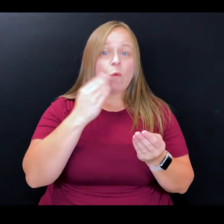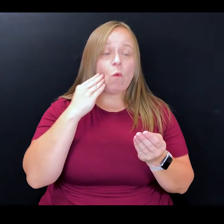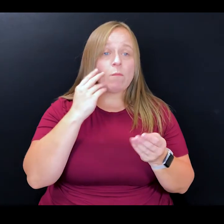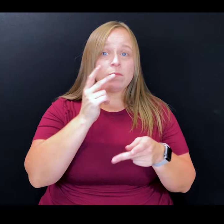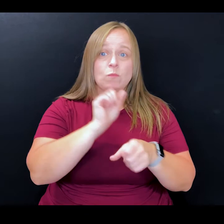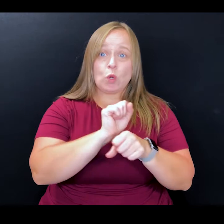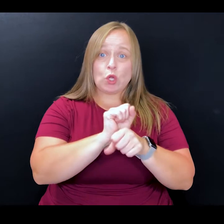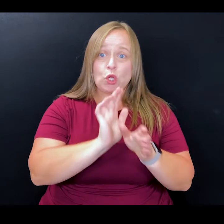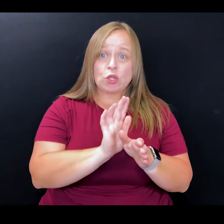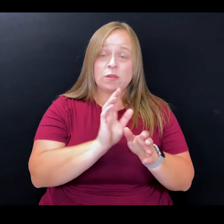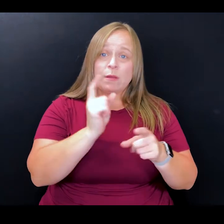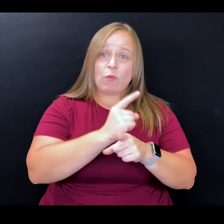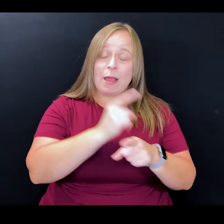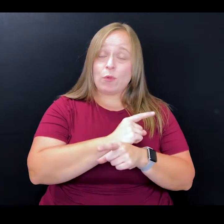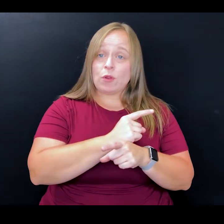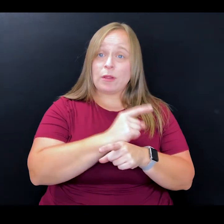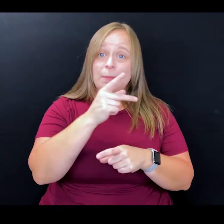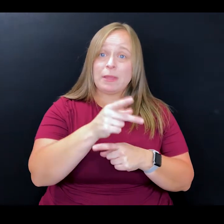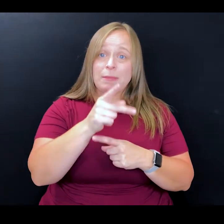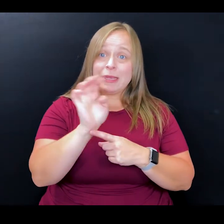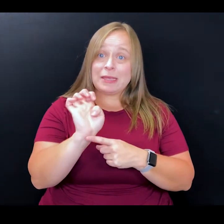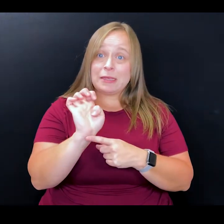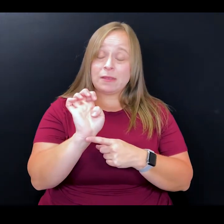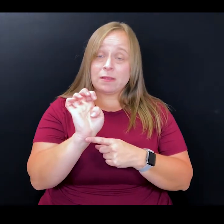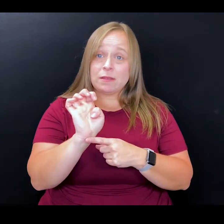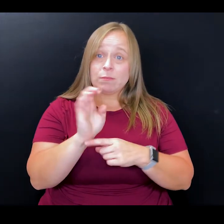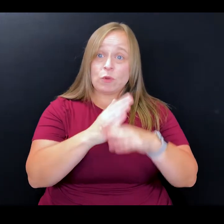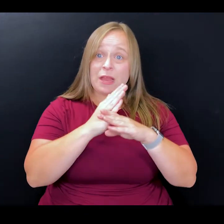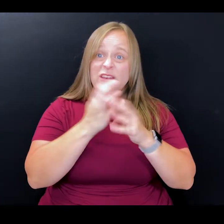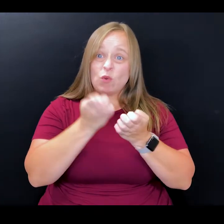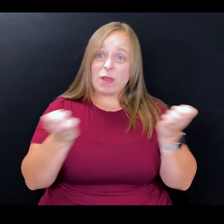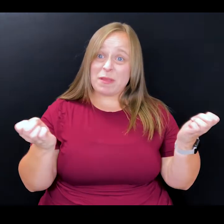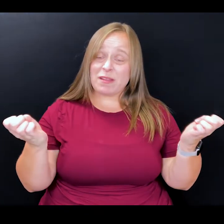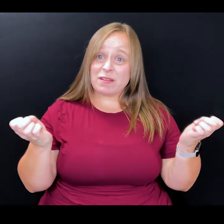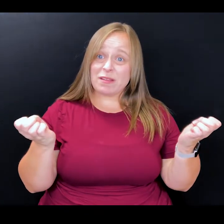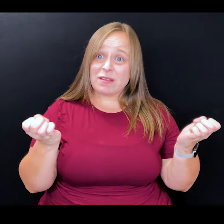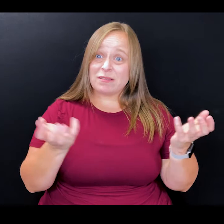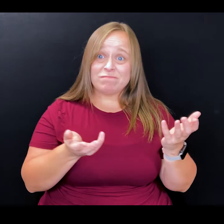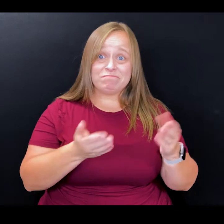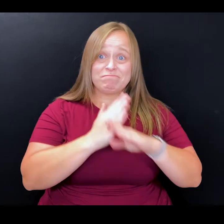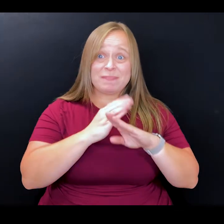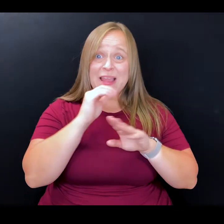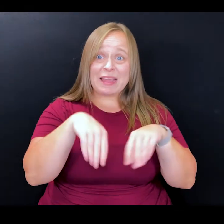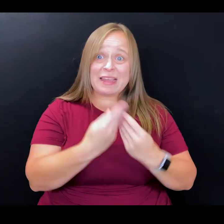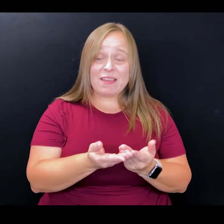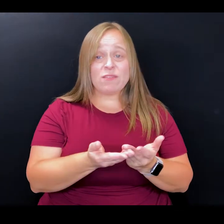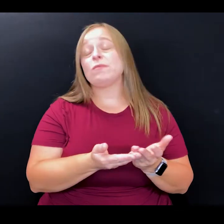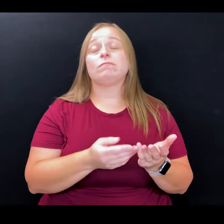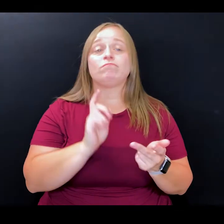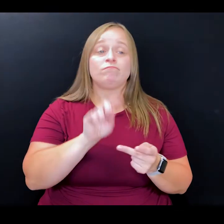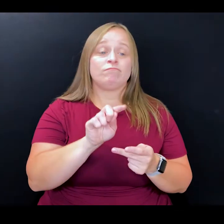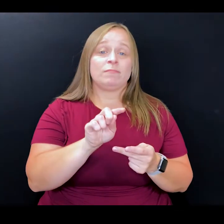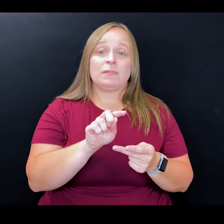the home care workers proper PPE, personal equipment.